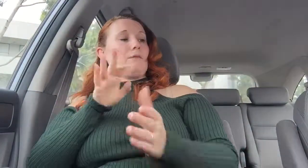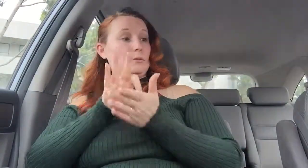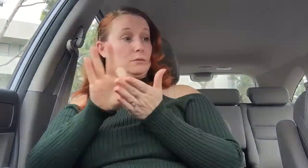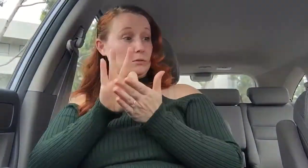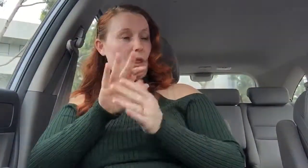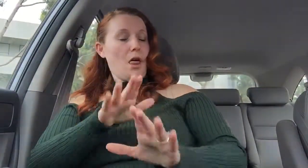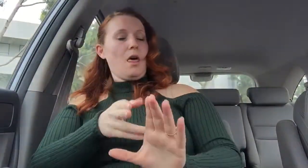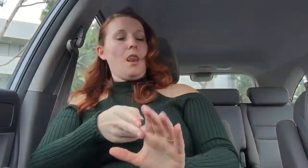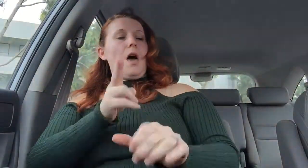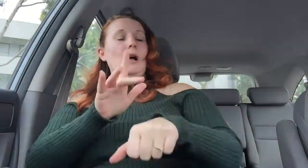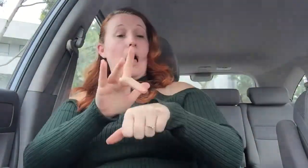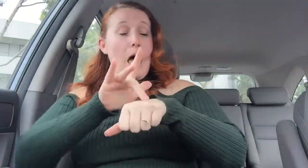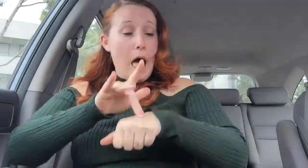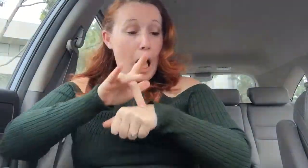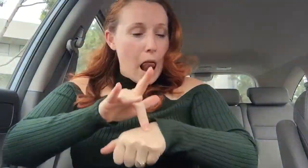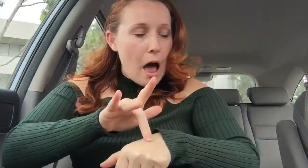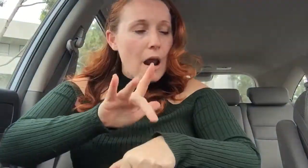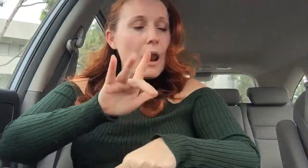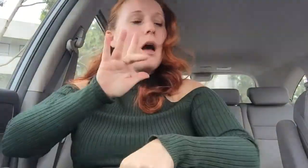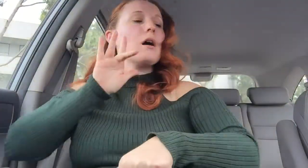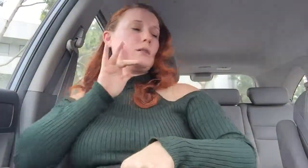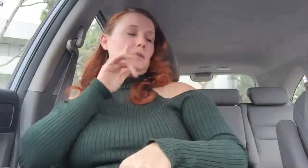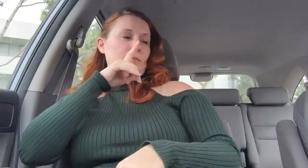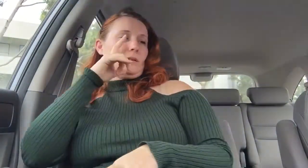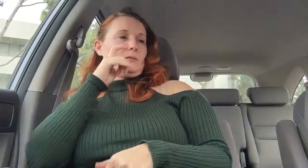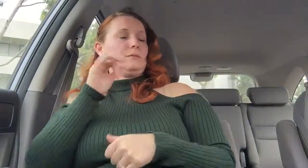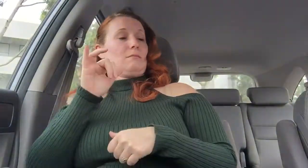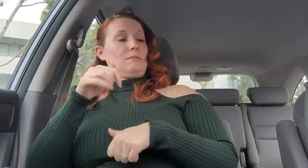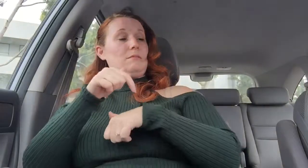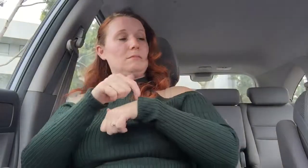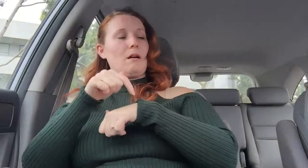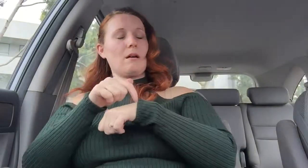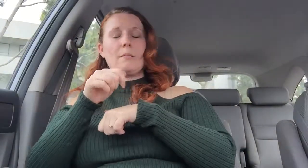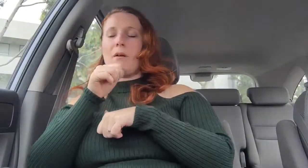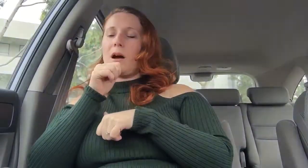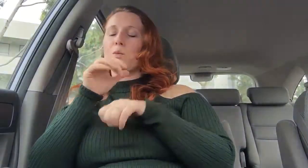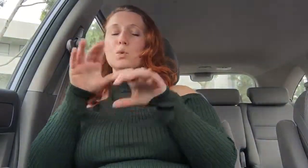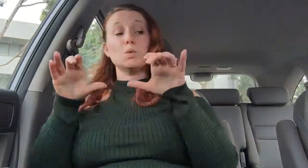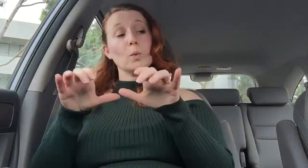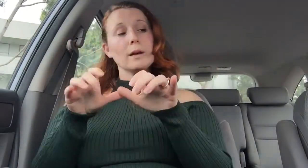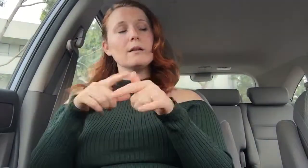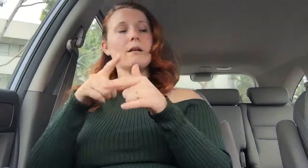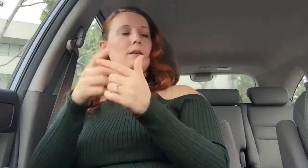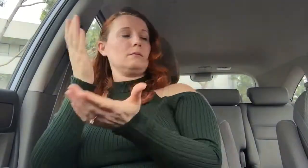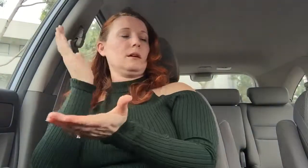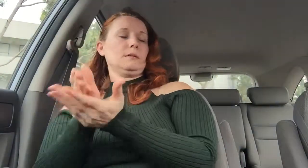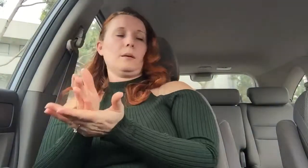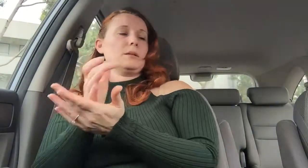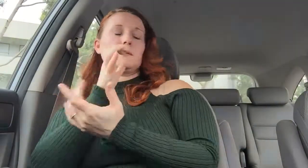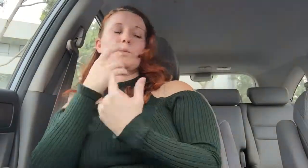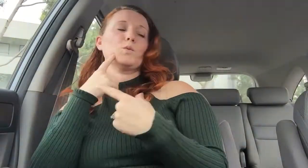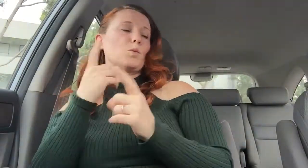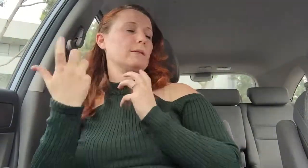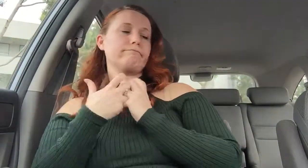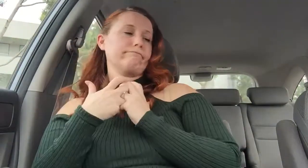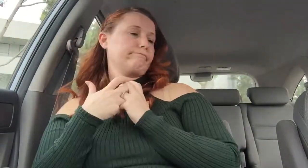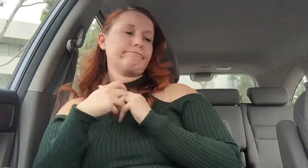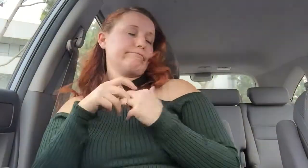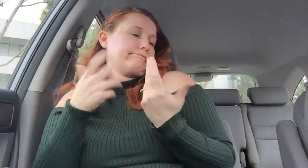been tracking for a super long time when I was doing keto. So I kind of just like did it for a while, and then I stopped doing it because I realized it didn't work for me. But for anybody